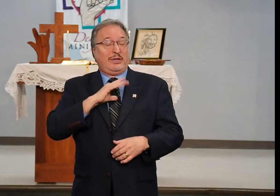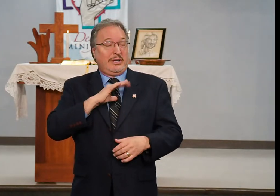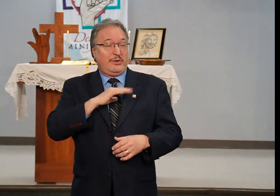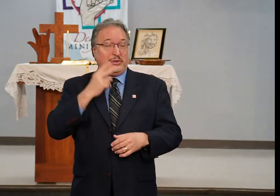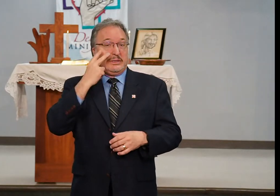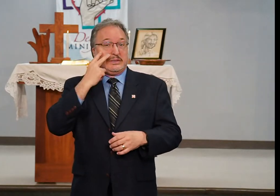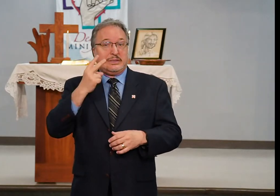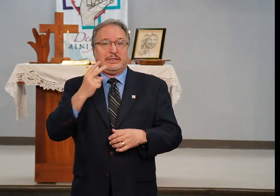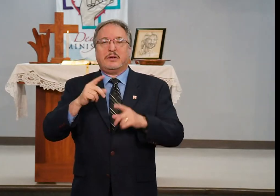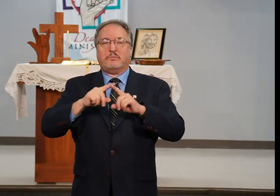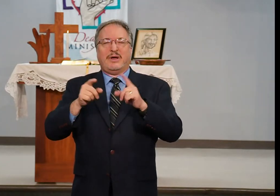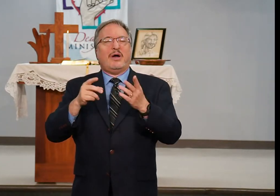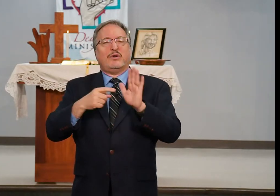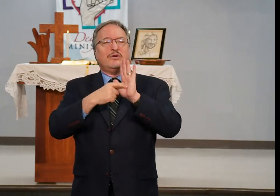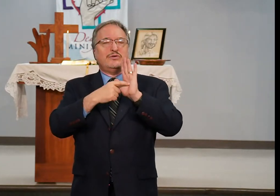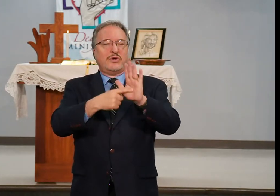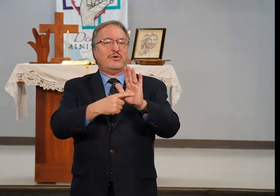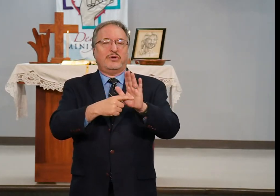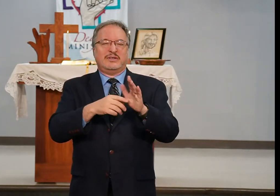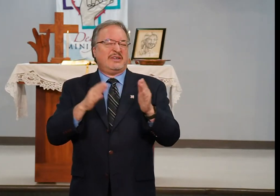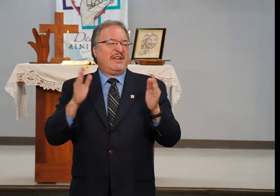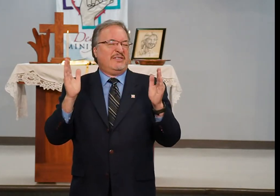the time that Mary was alive.